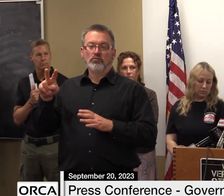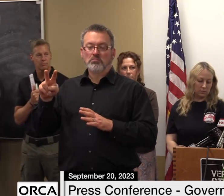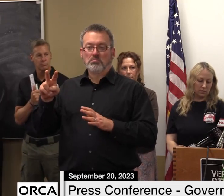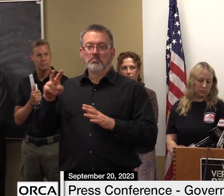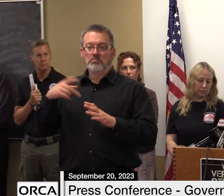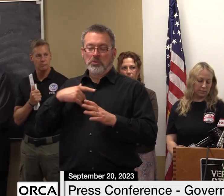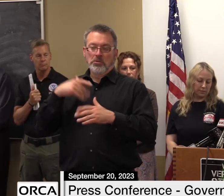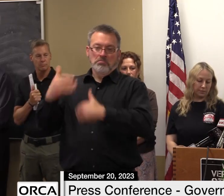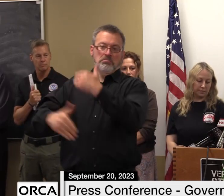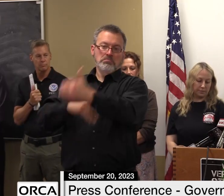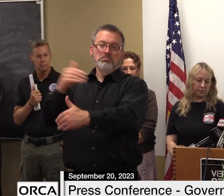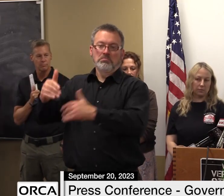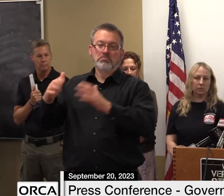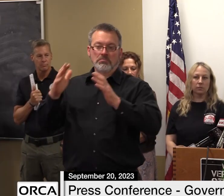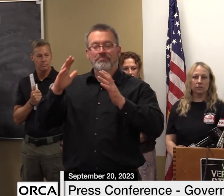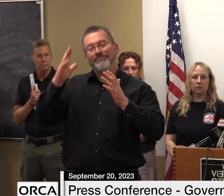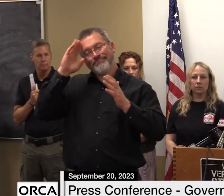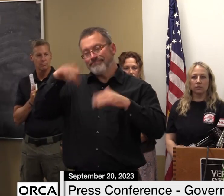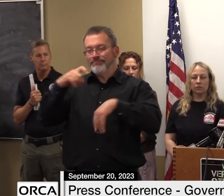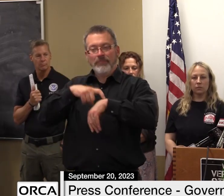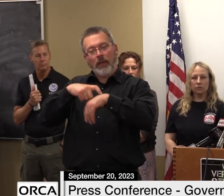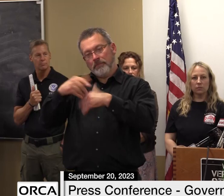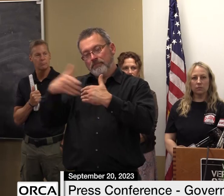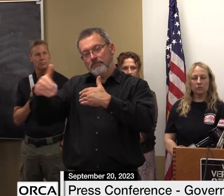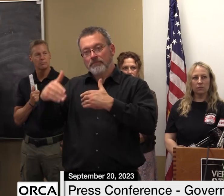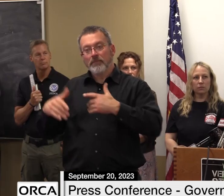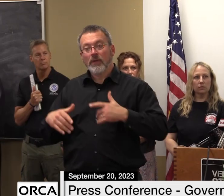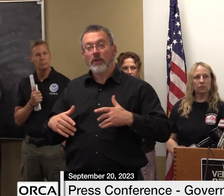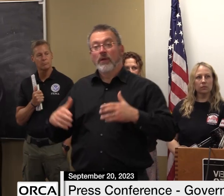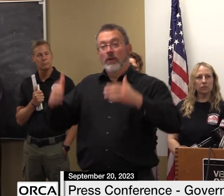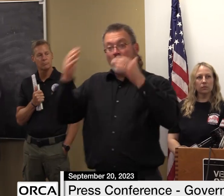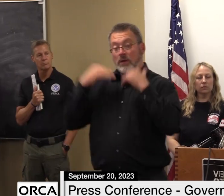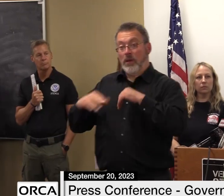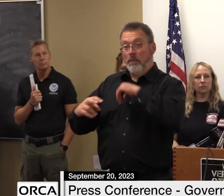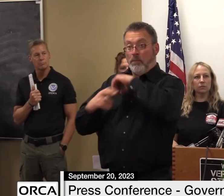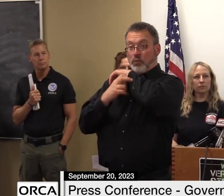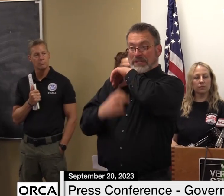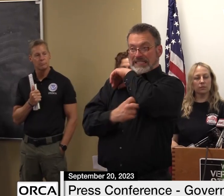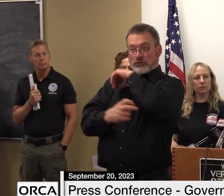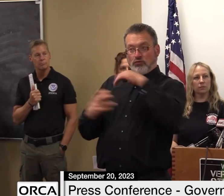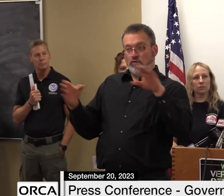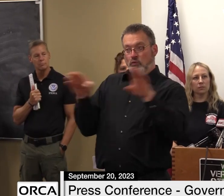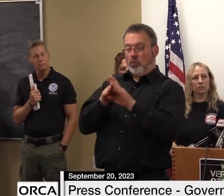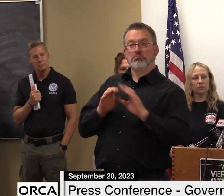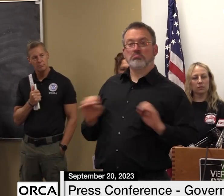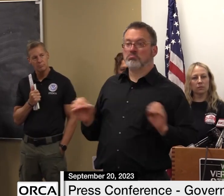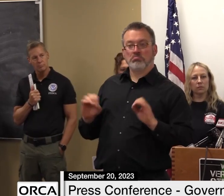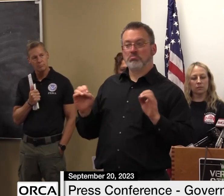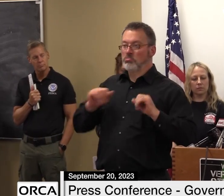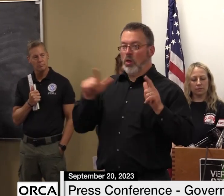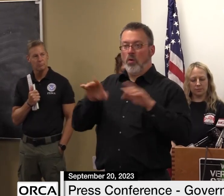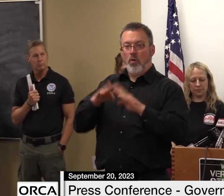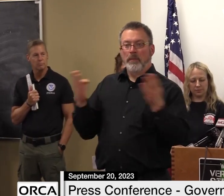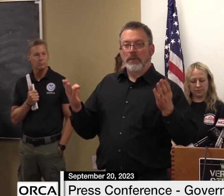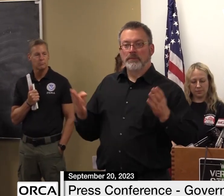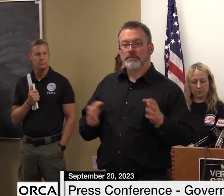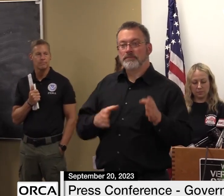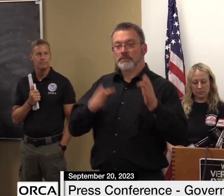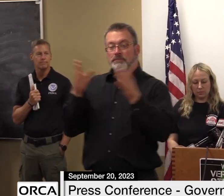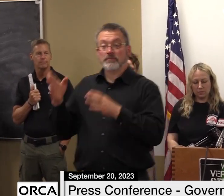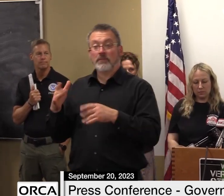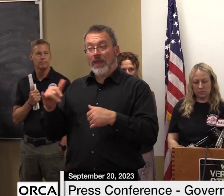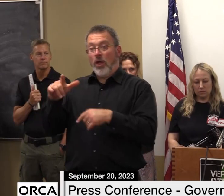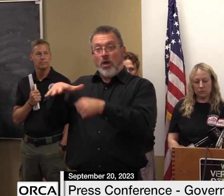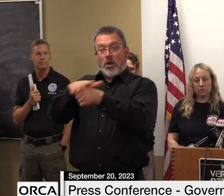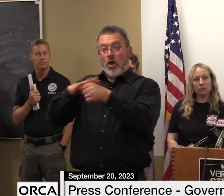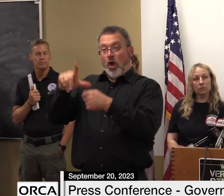going to take that much time. There are no state bridges that are currently closed. As far as local town roads, I